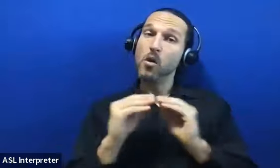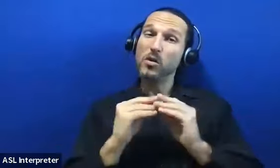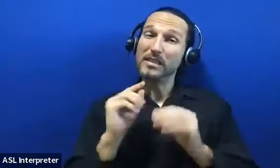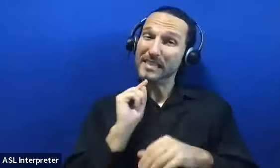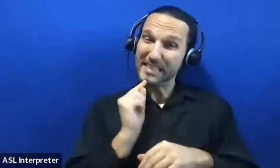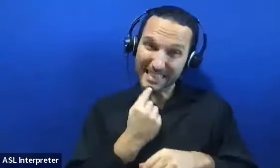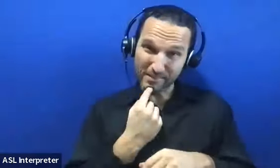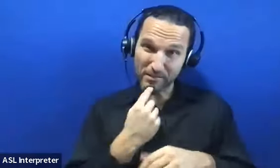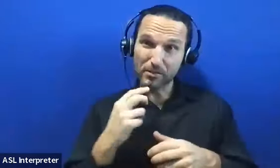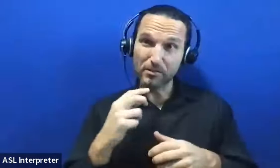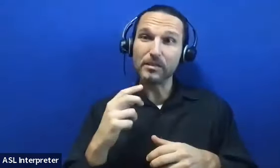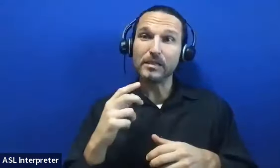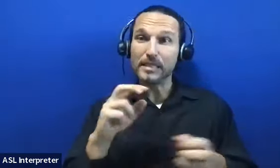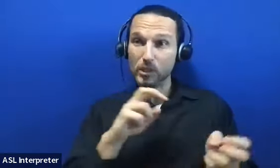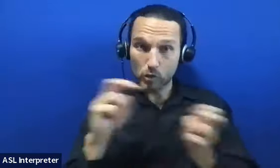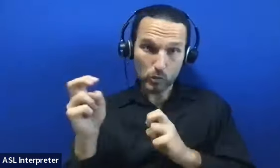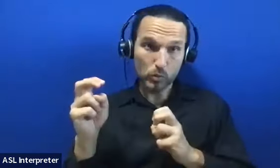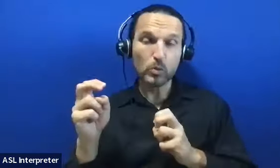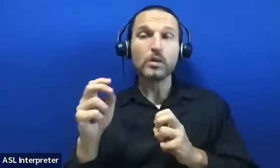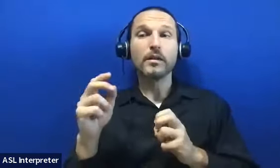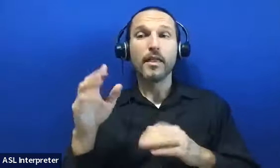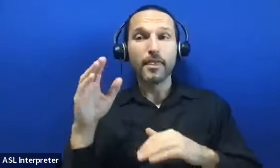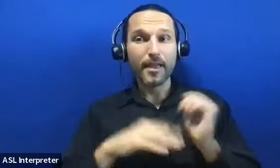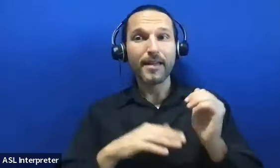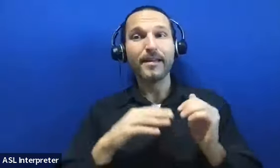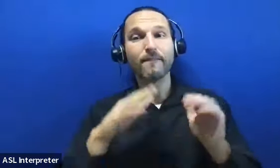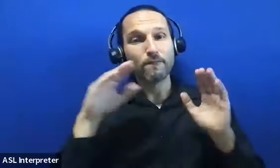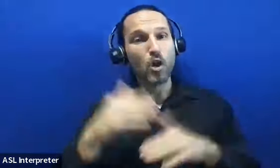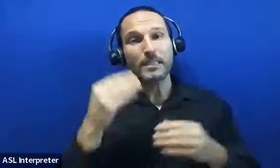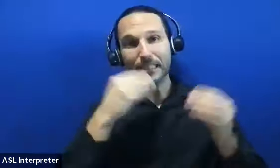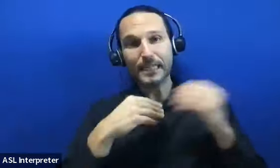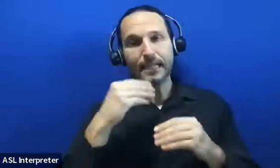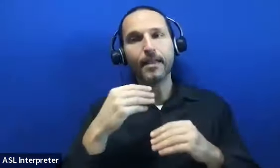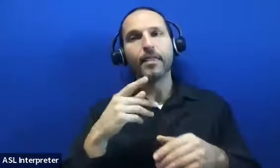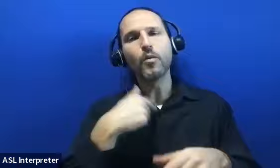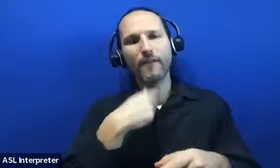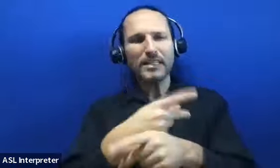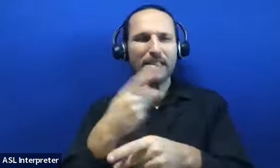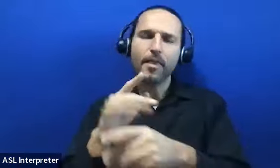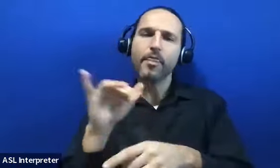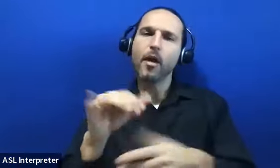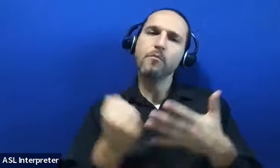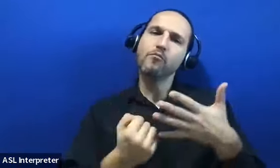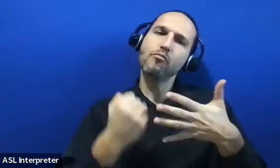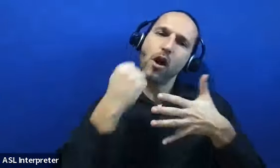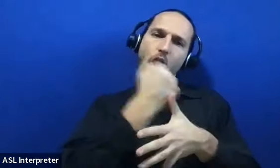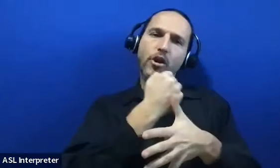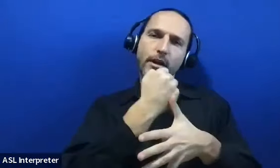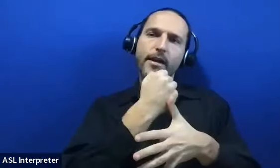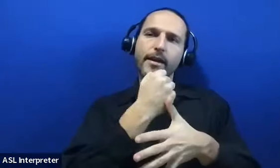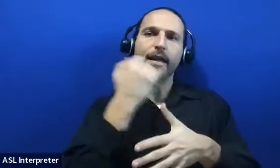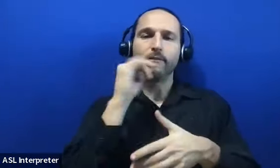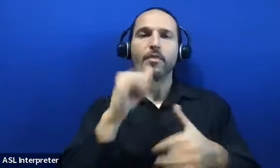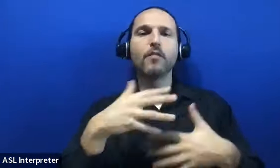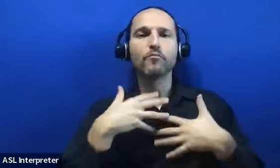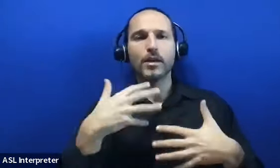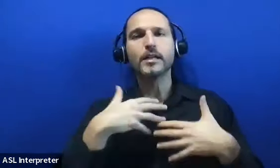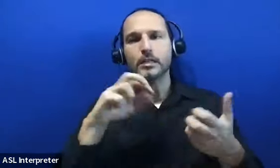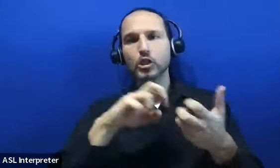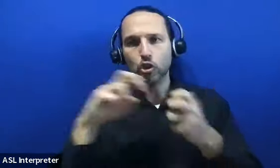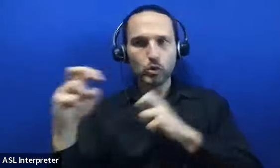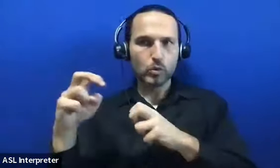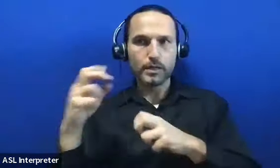medical issues that are more important than working on eating, we need to take care of those first, especially if those are breathing issues, because